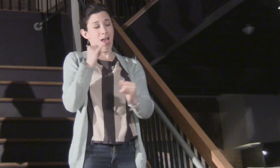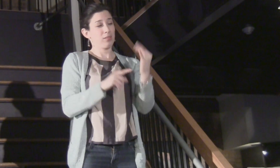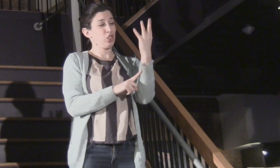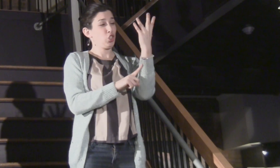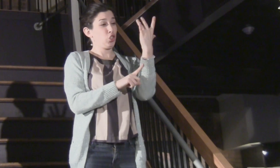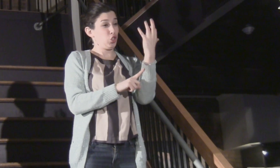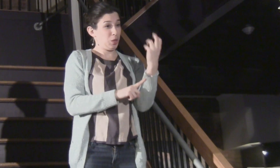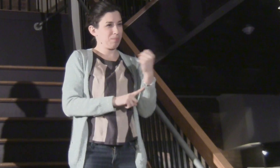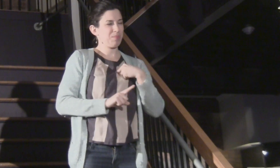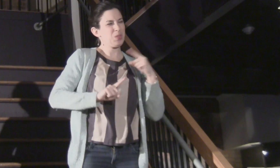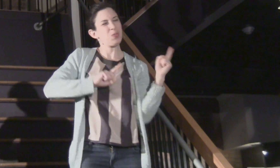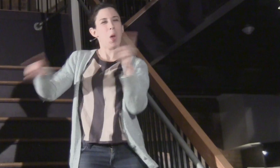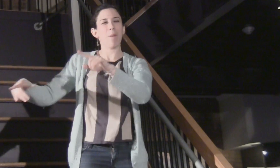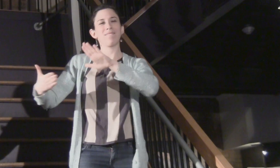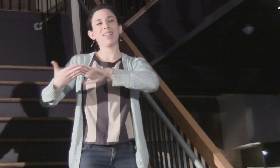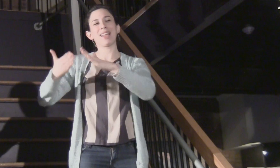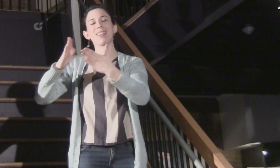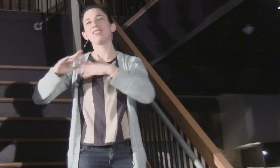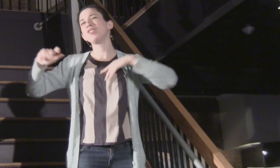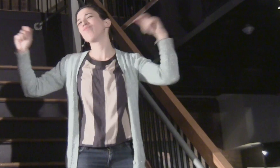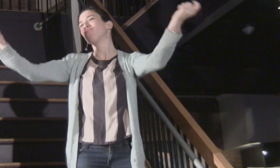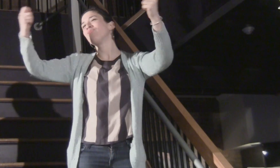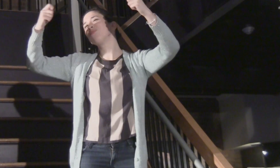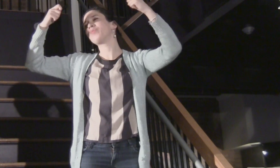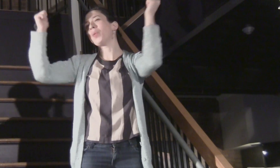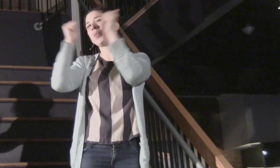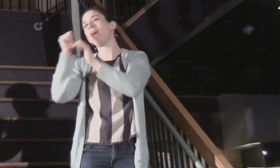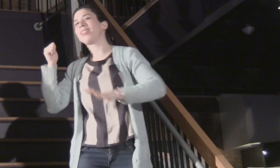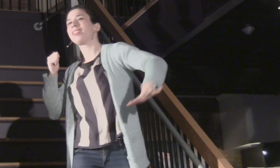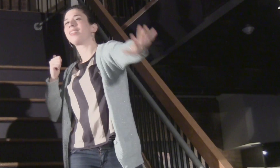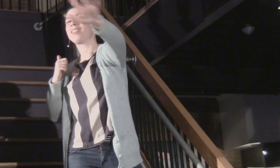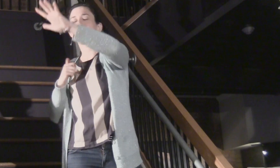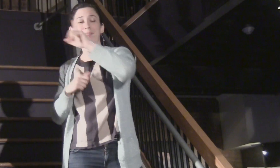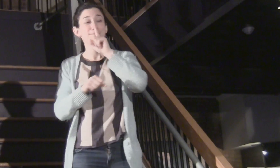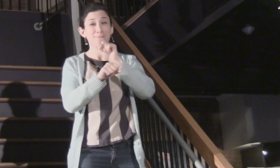candle soon, as it went out, he went back to the village to celebrate